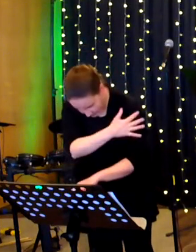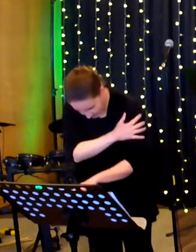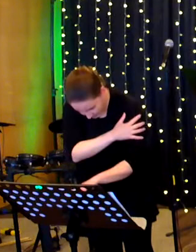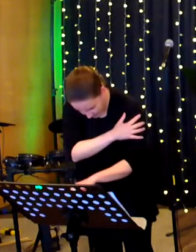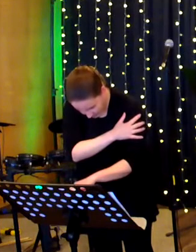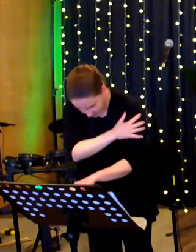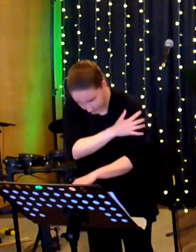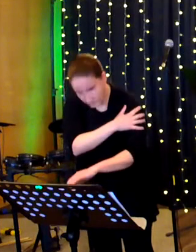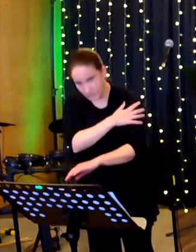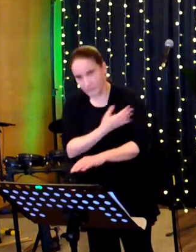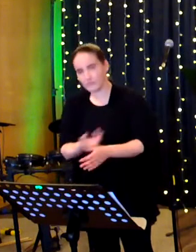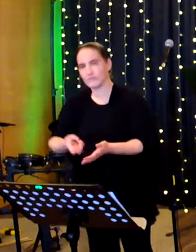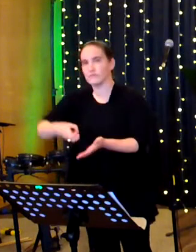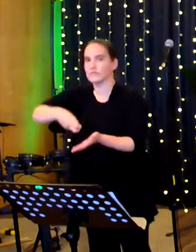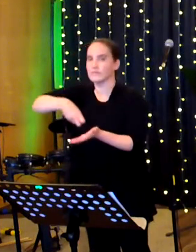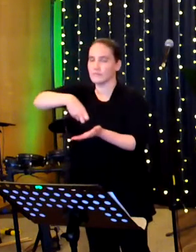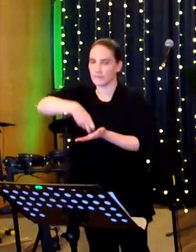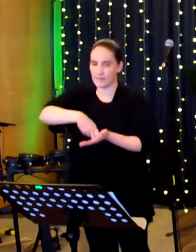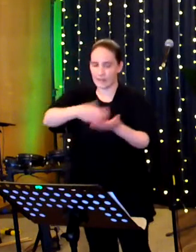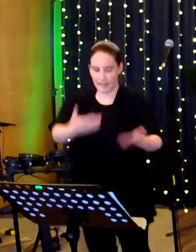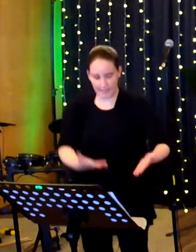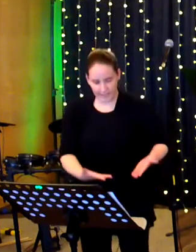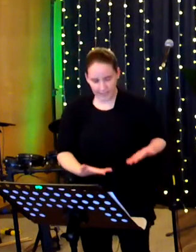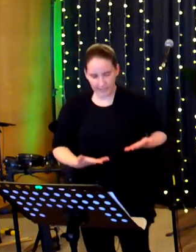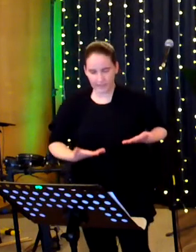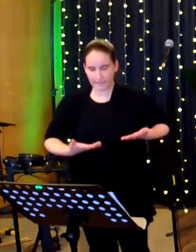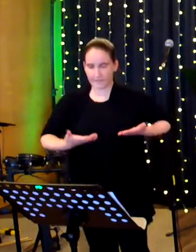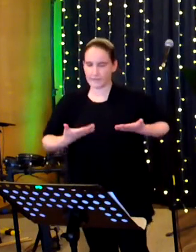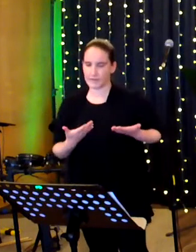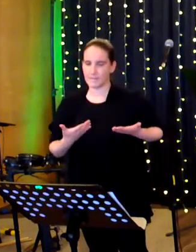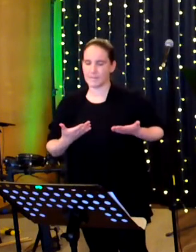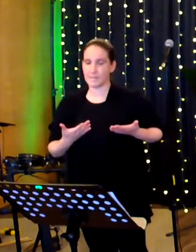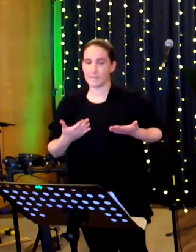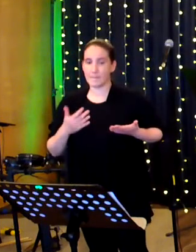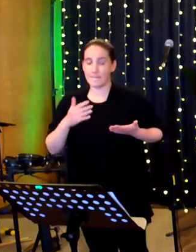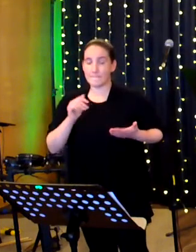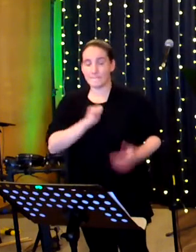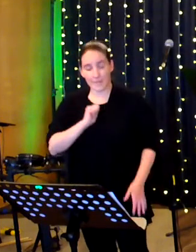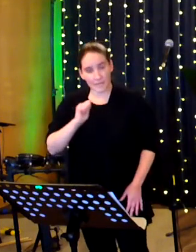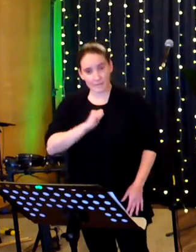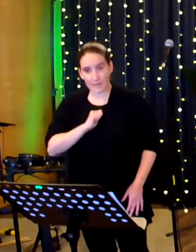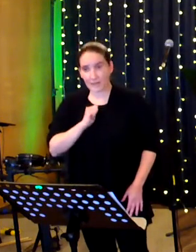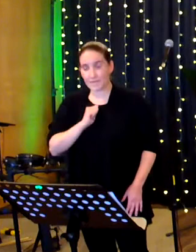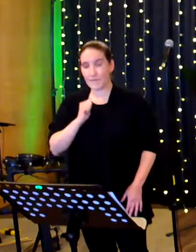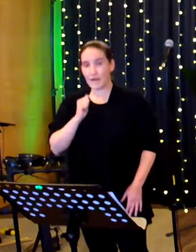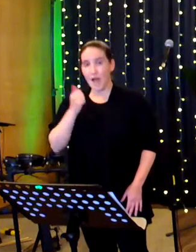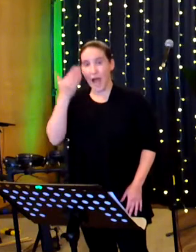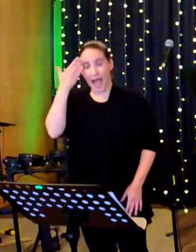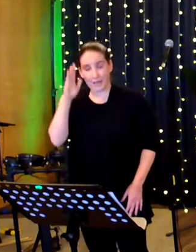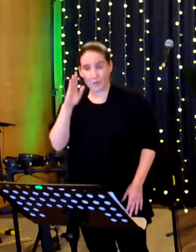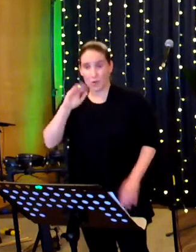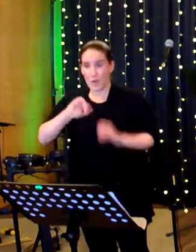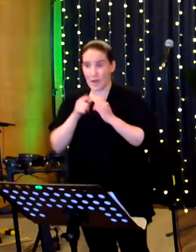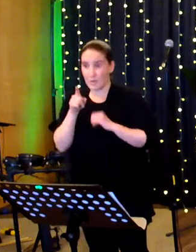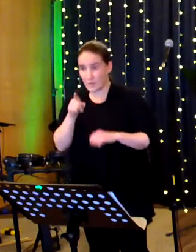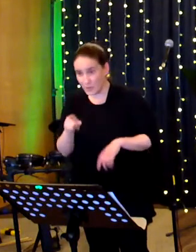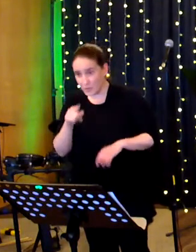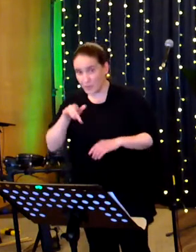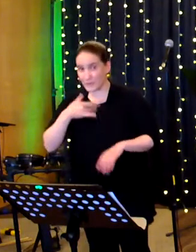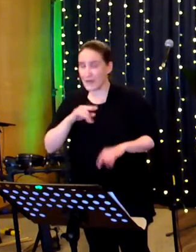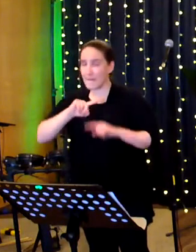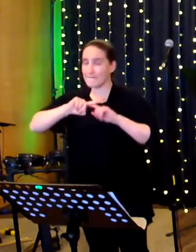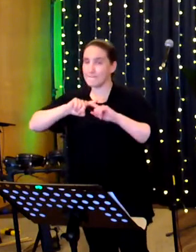hands and knees, lifted him up. And I don't know about you, but if you've been walking with God for